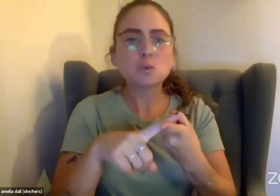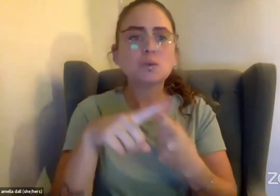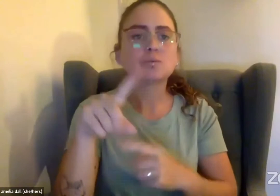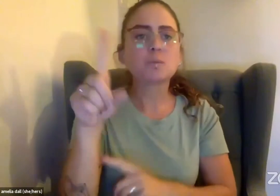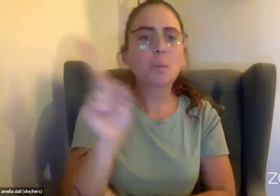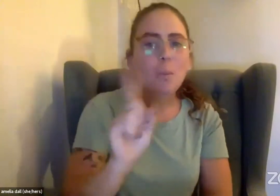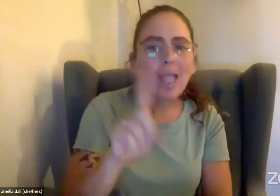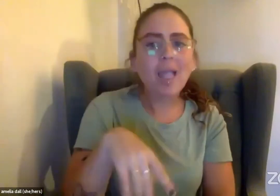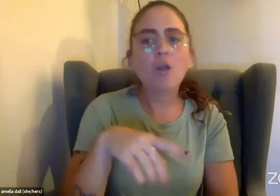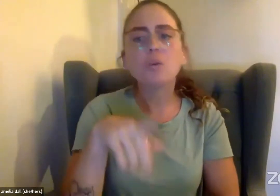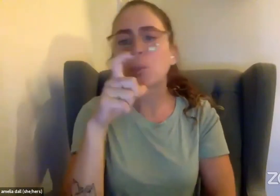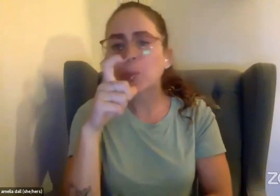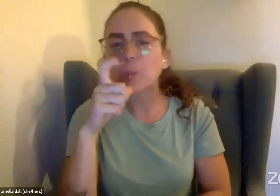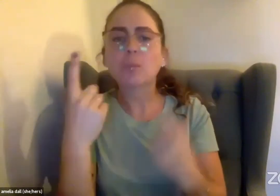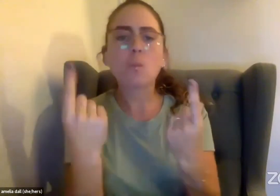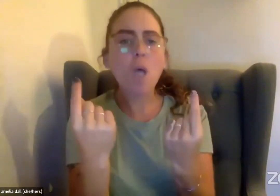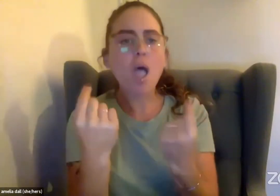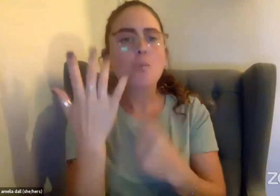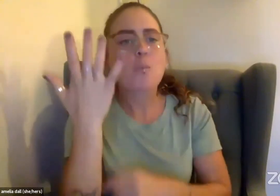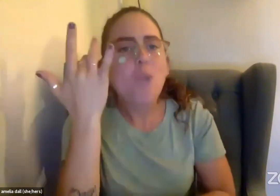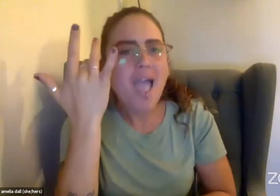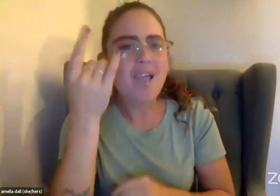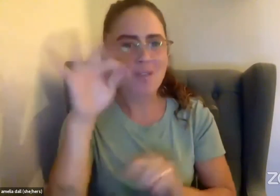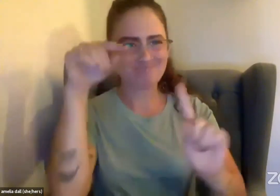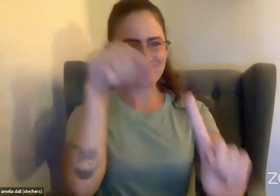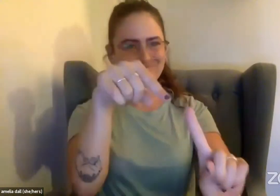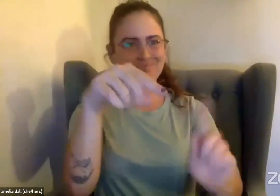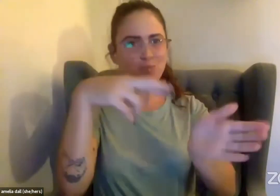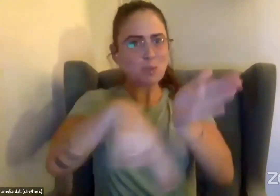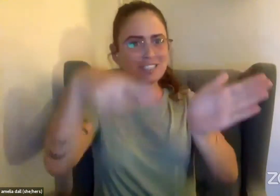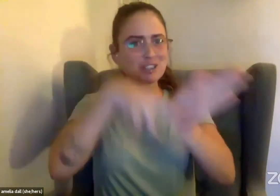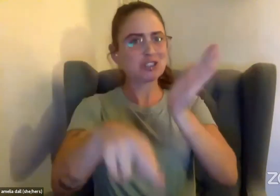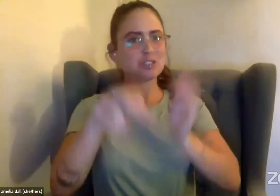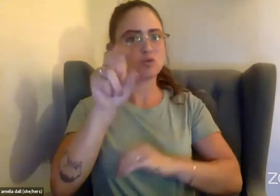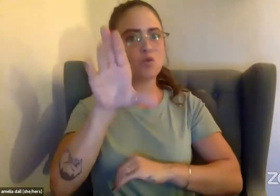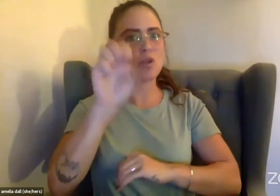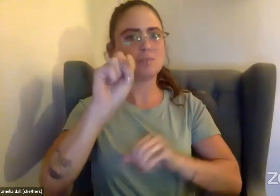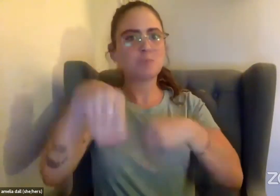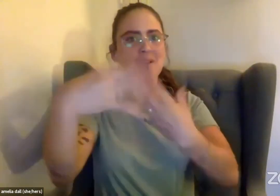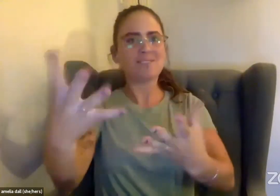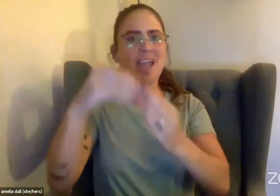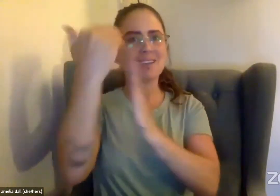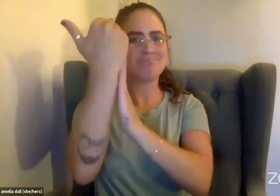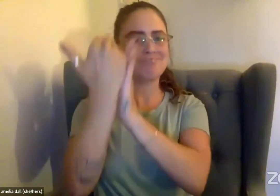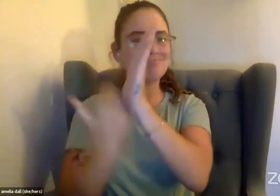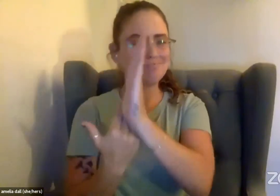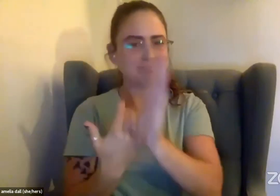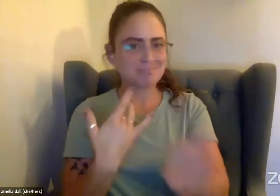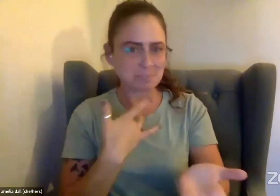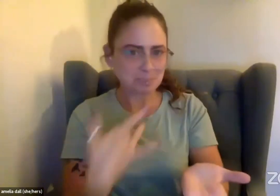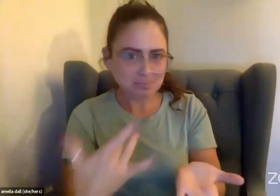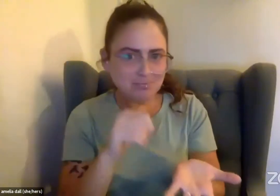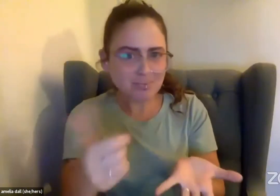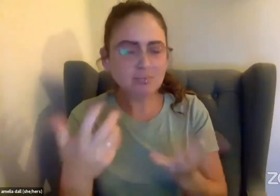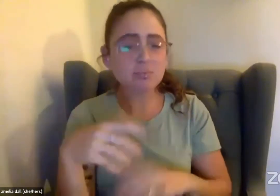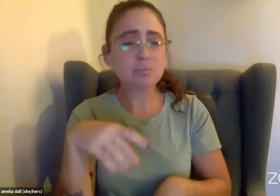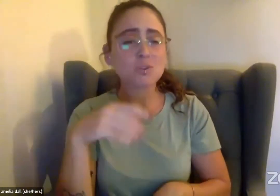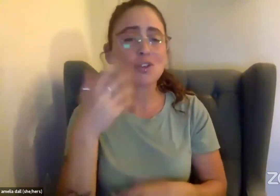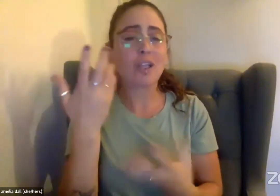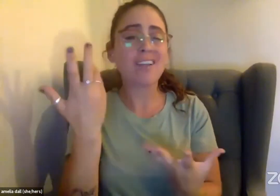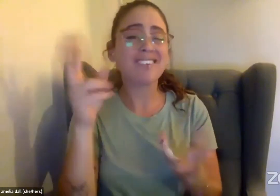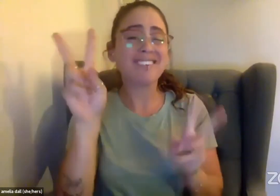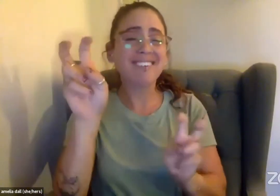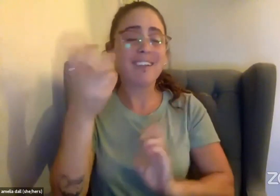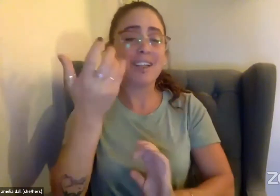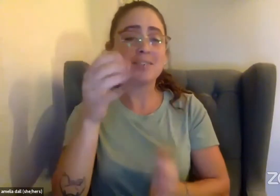You know, and whether they ask if there are enough presenters of diversity include disabled, you know, saying I didn't pay